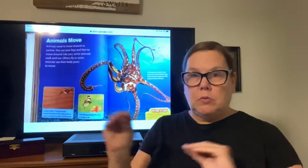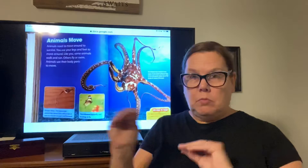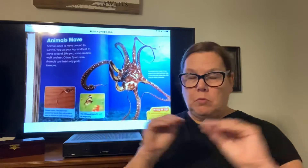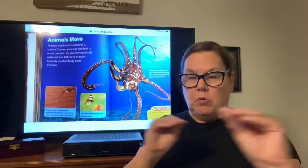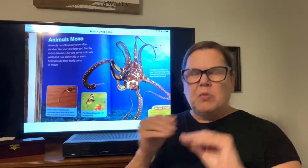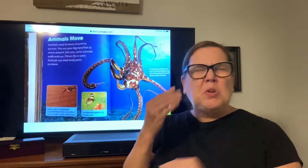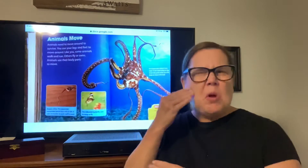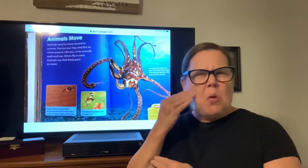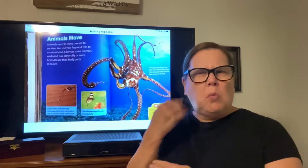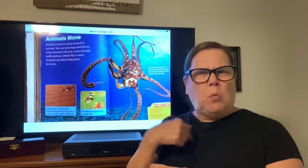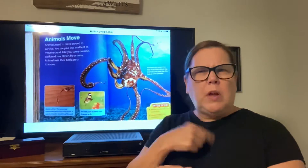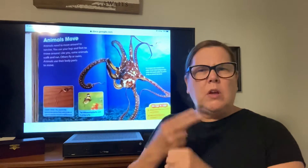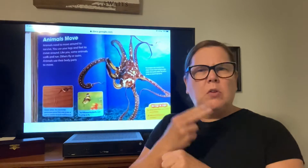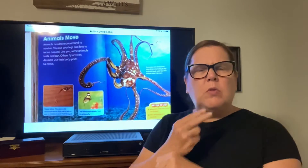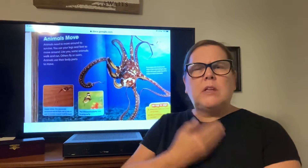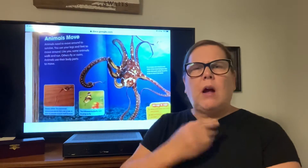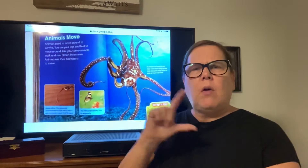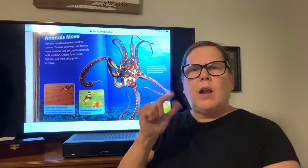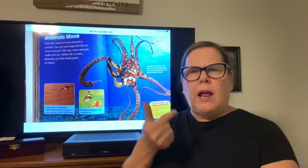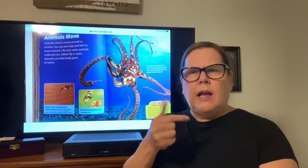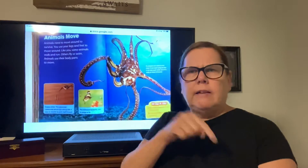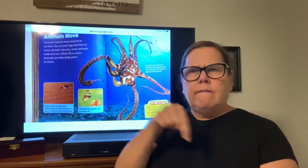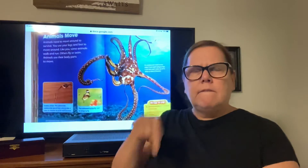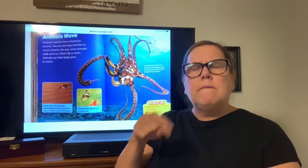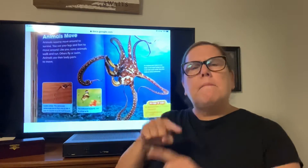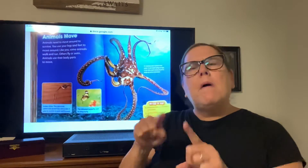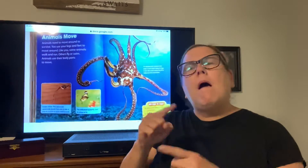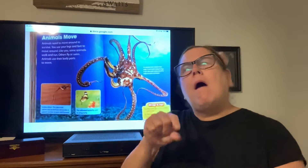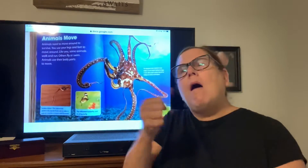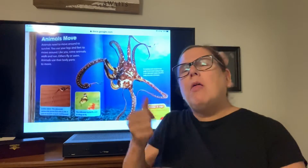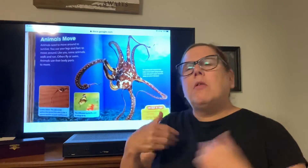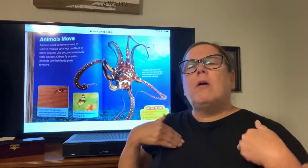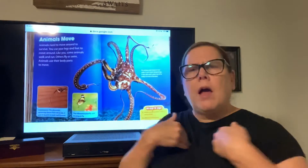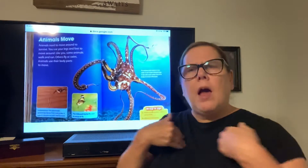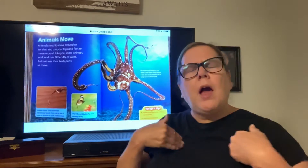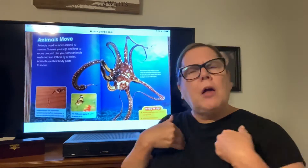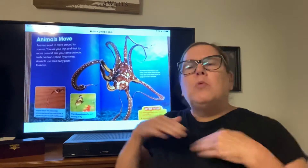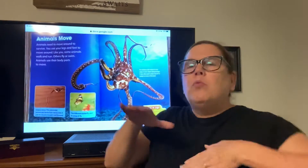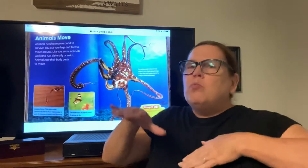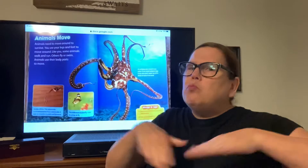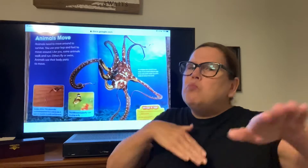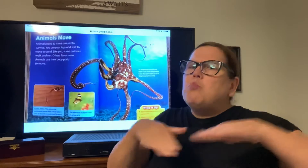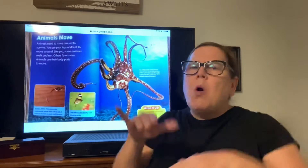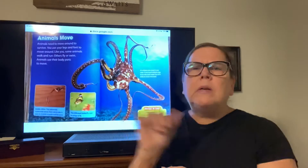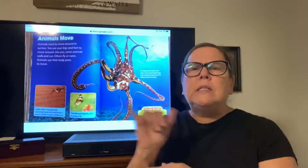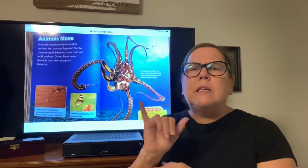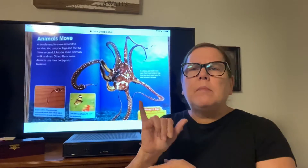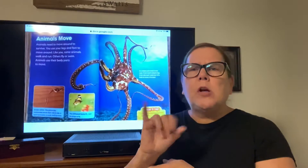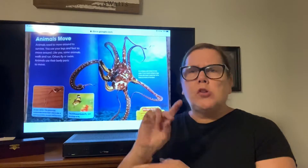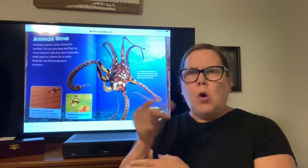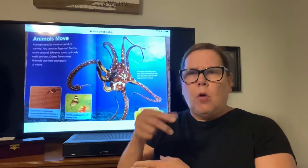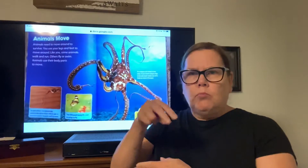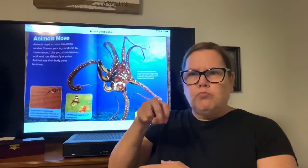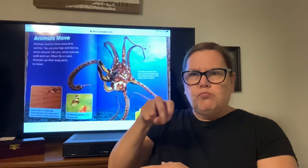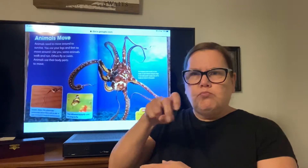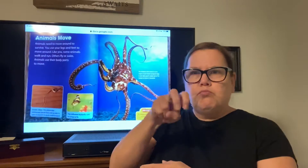legs and our feet. But some other animals walk, okay? Just like if some of you have dogs and cats, they use their legs to